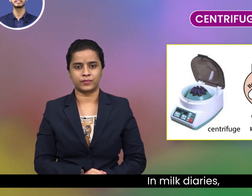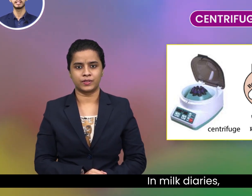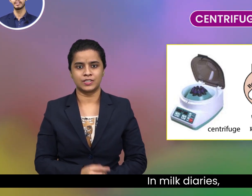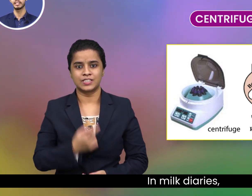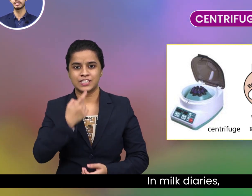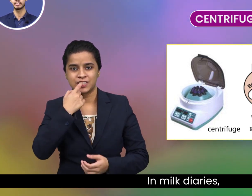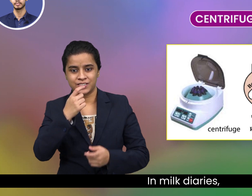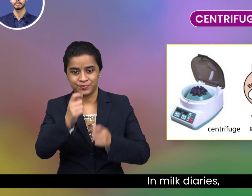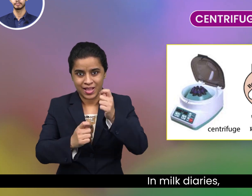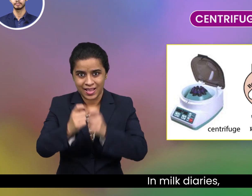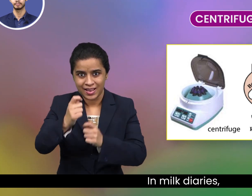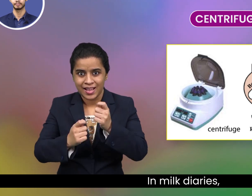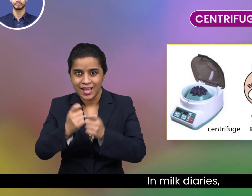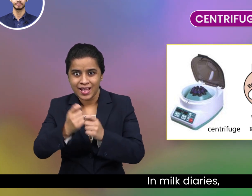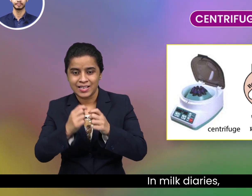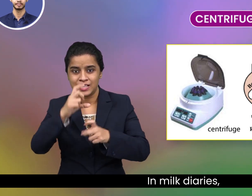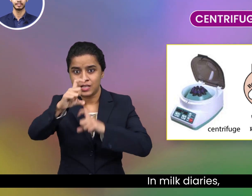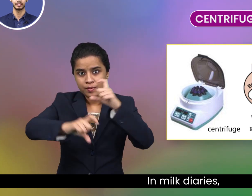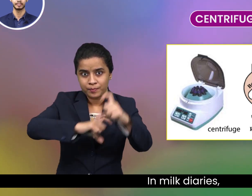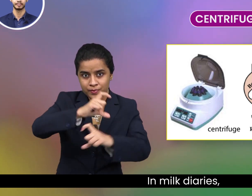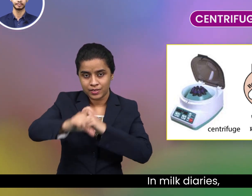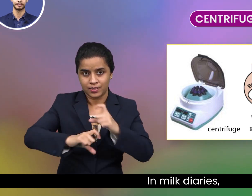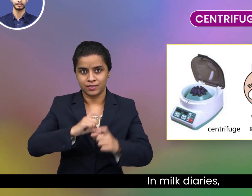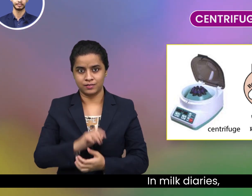In milk dairies,